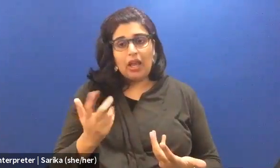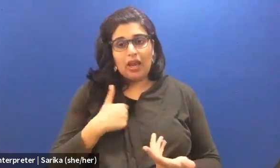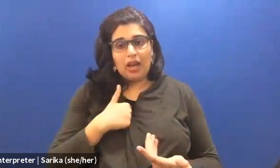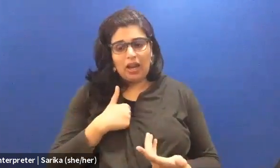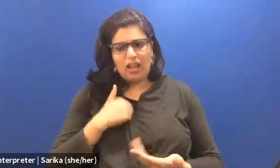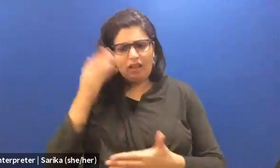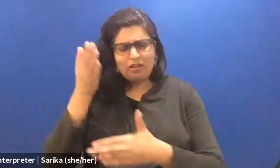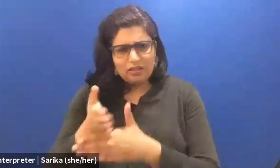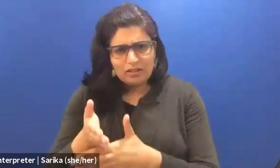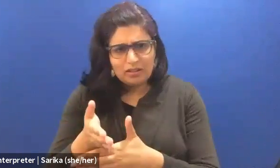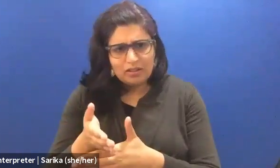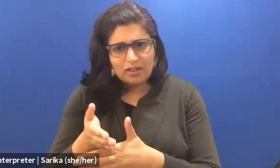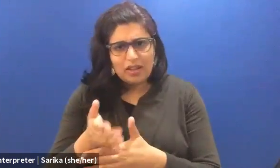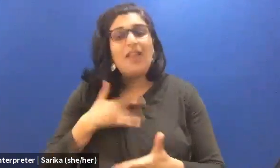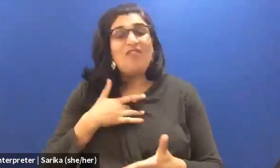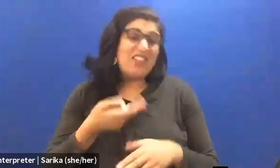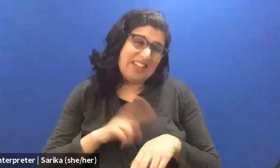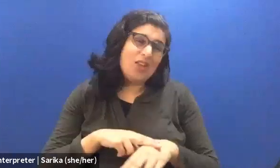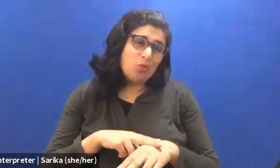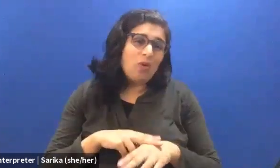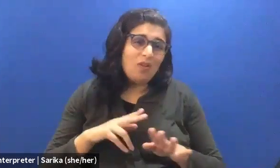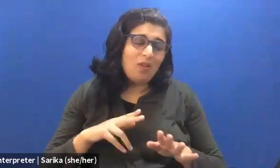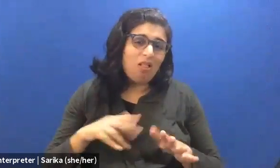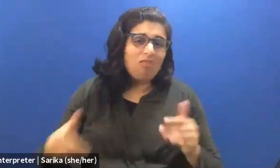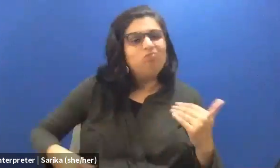interrupting came natural to me. And,